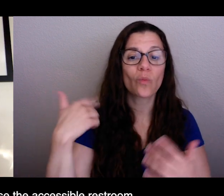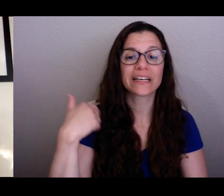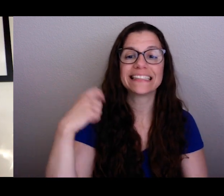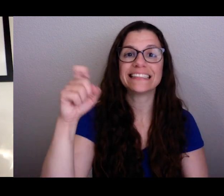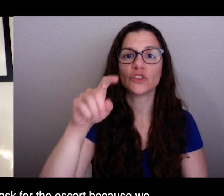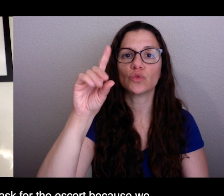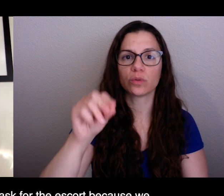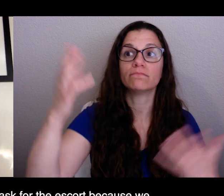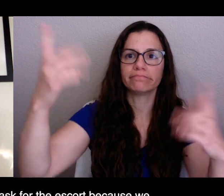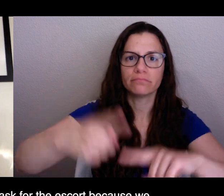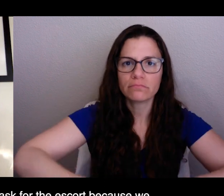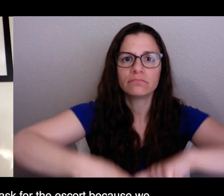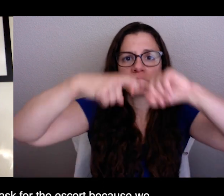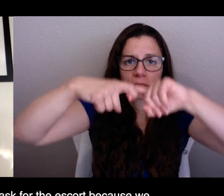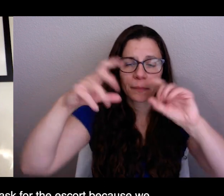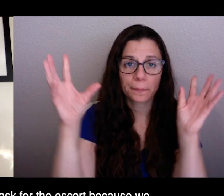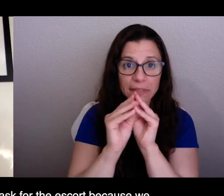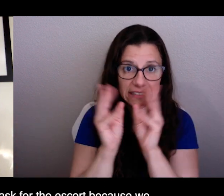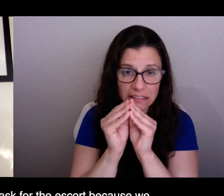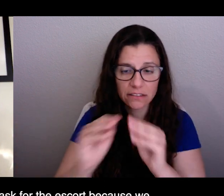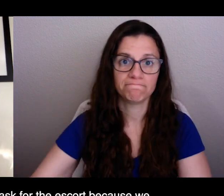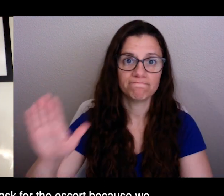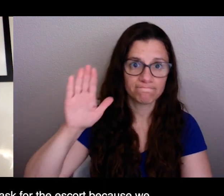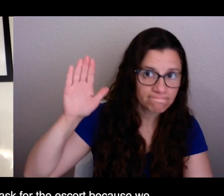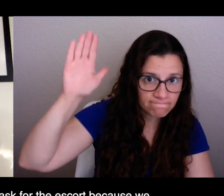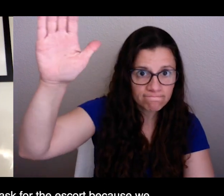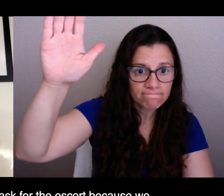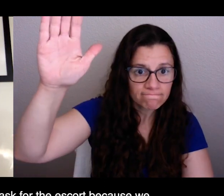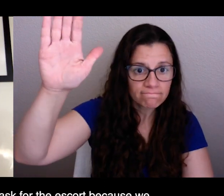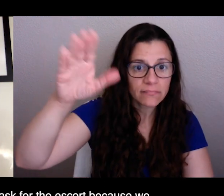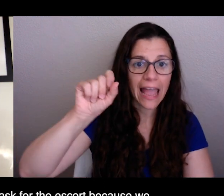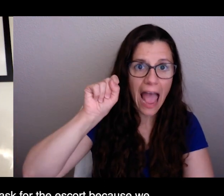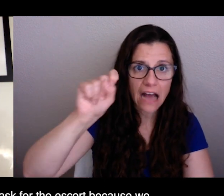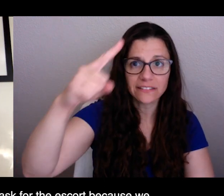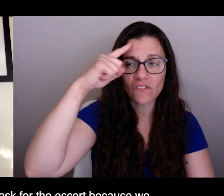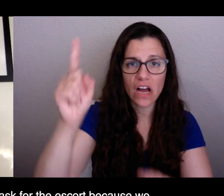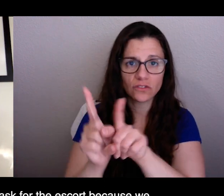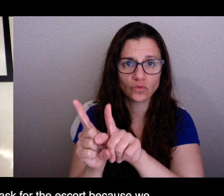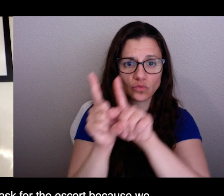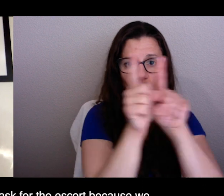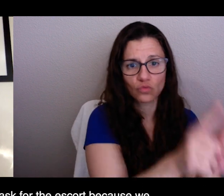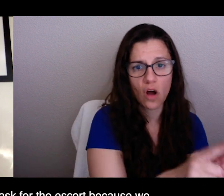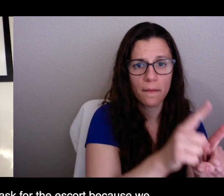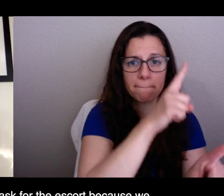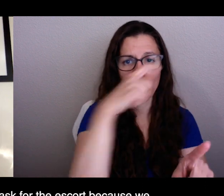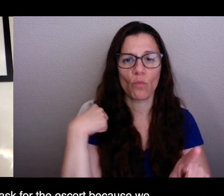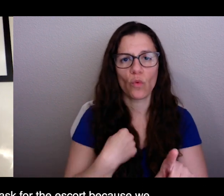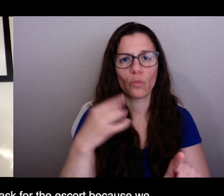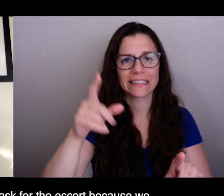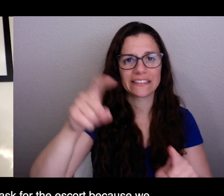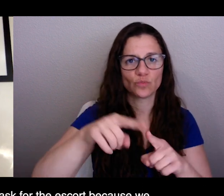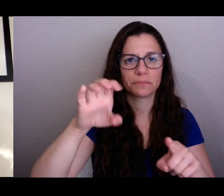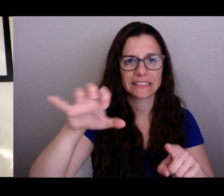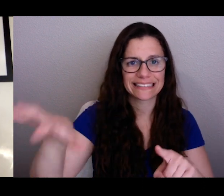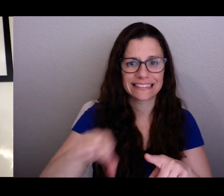the meeting, raise our hand, and ask for the escort, because we would need to be taken in the